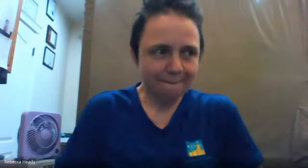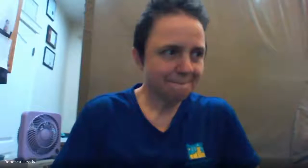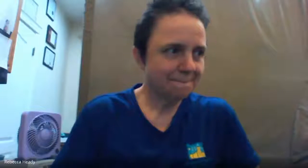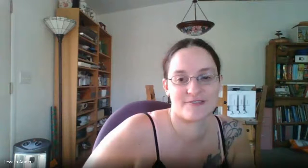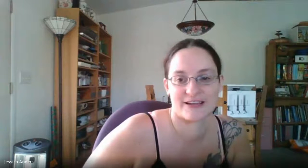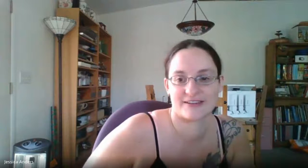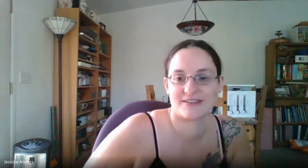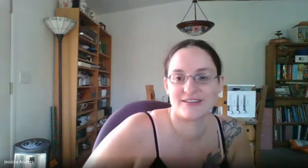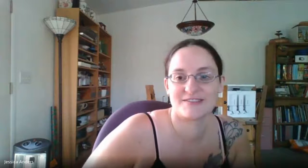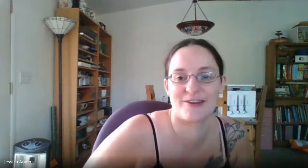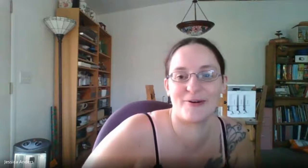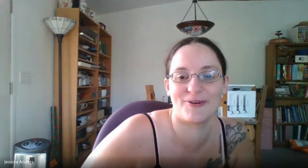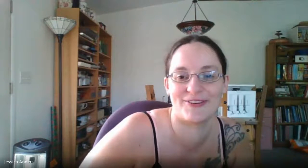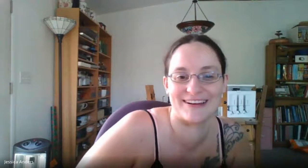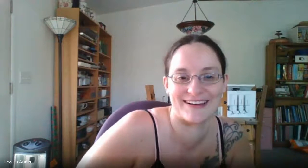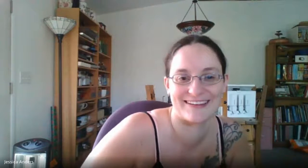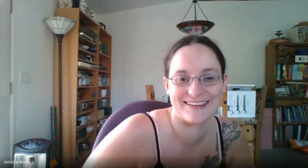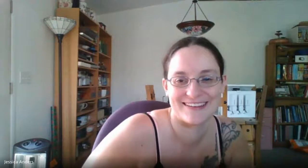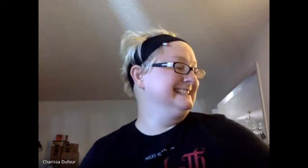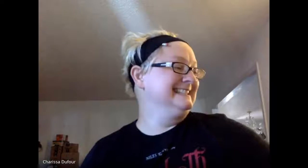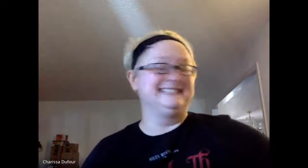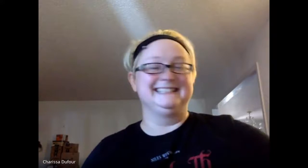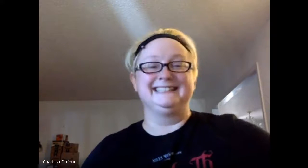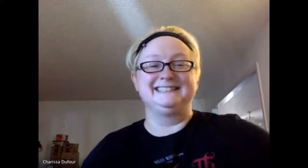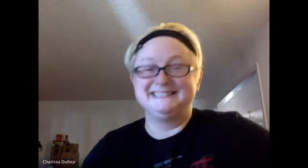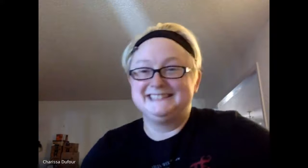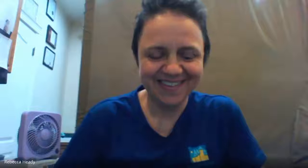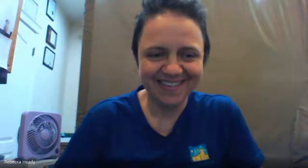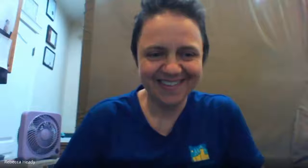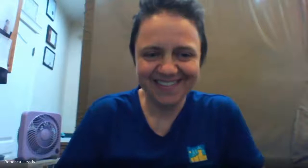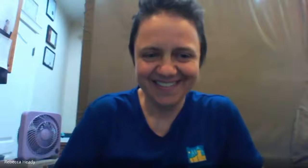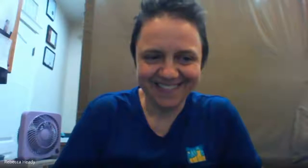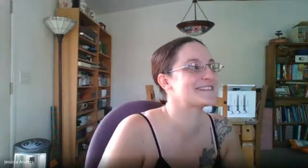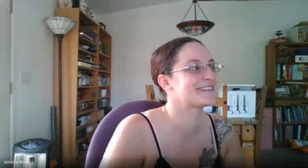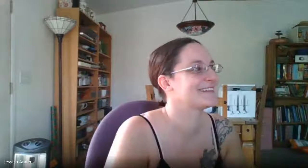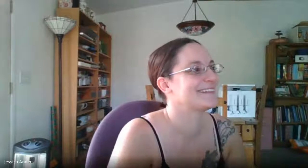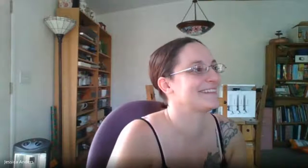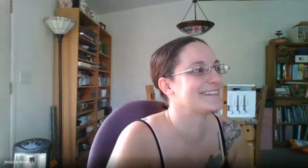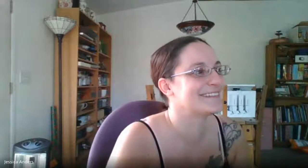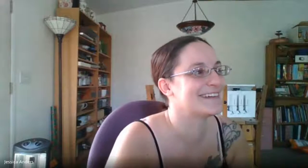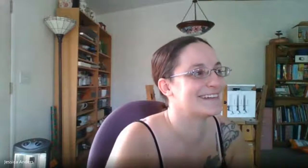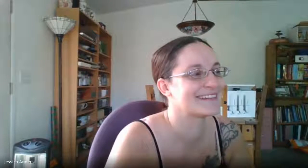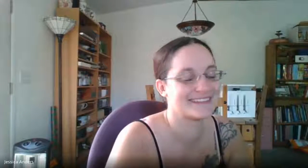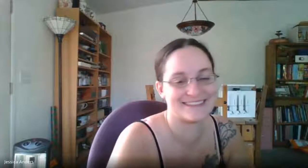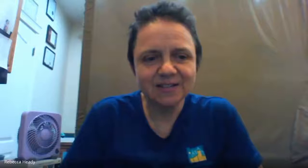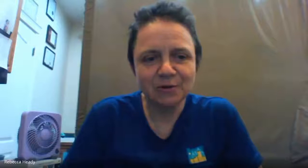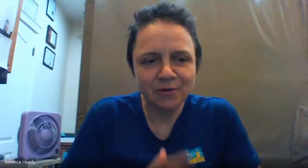turned 30. So 30 until he was. My husband says you're 30